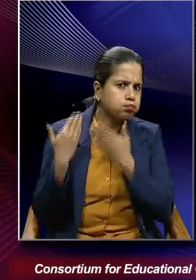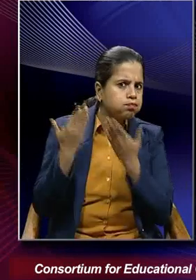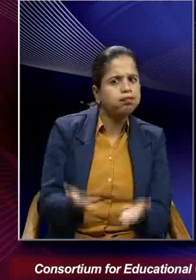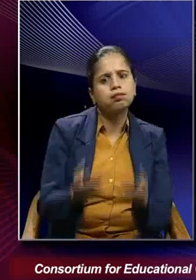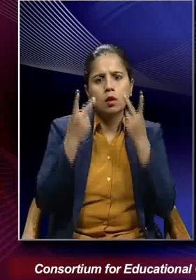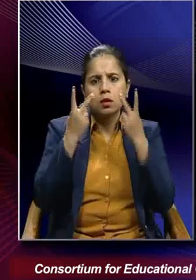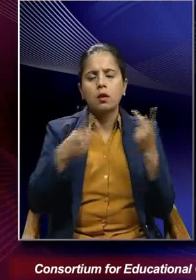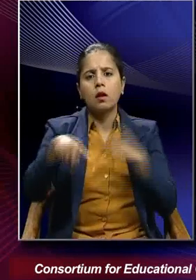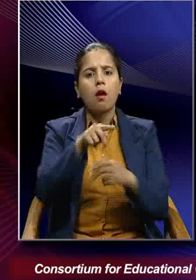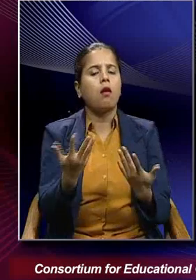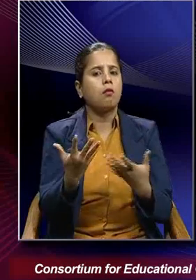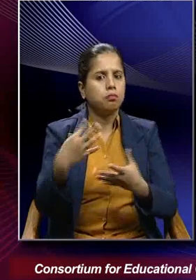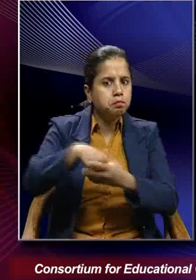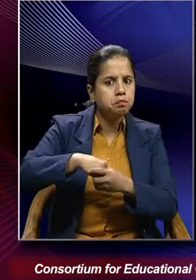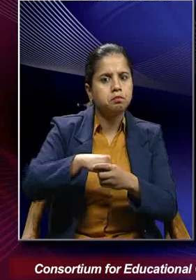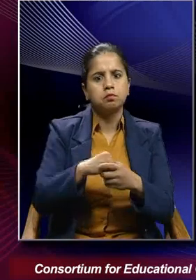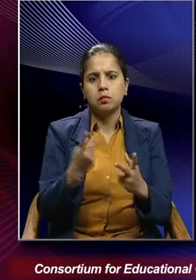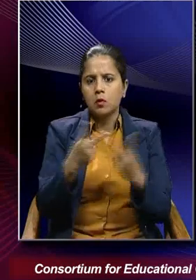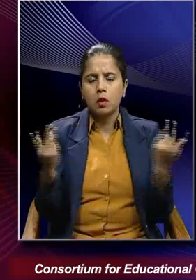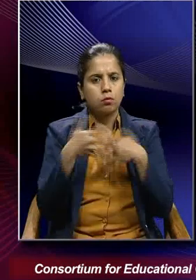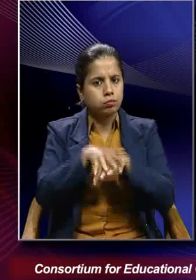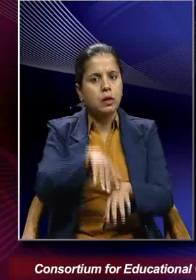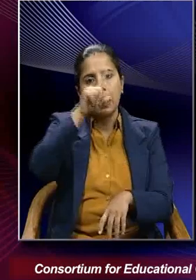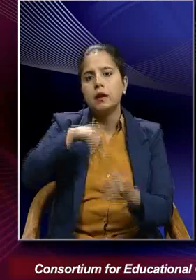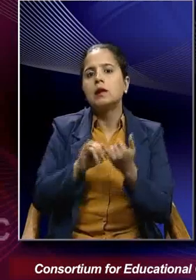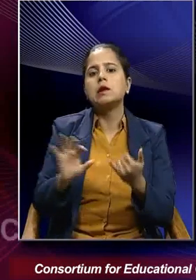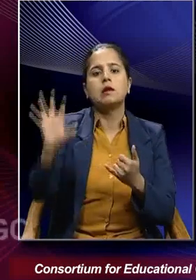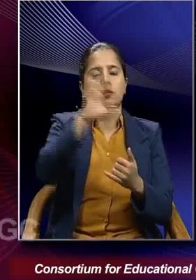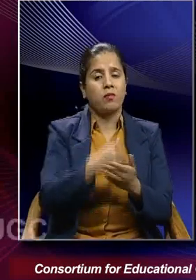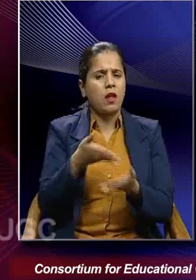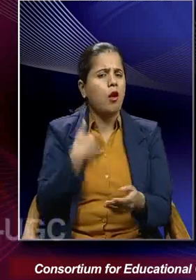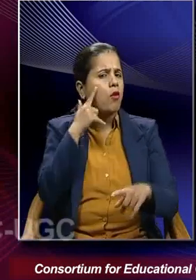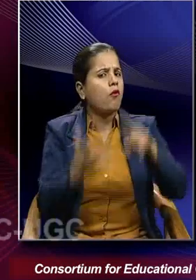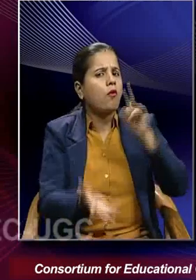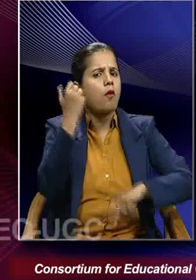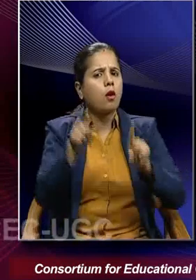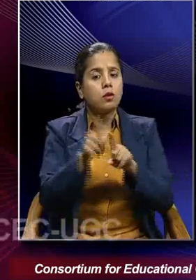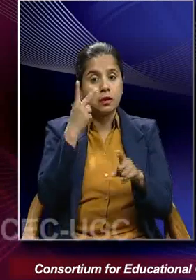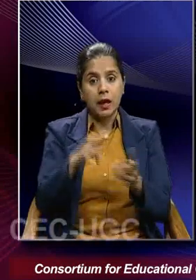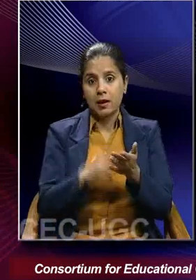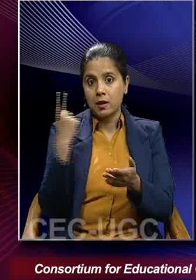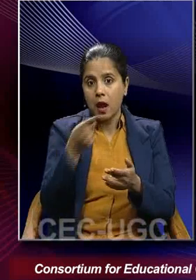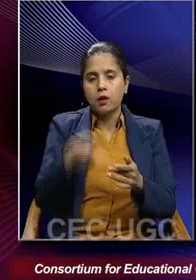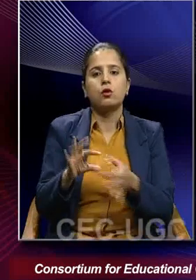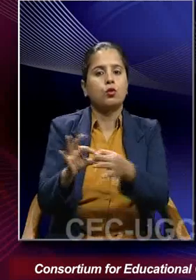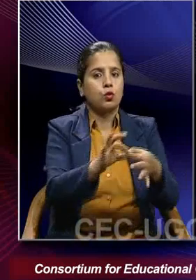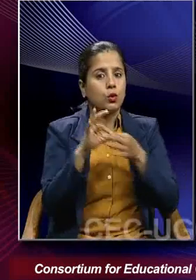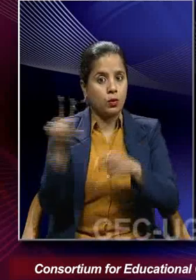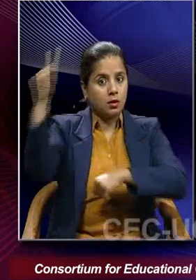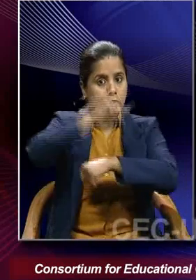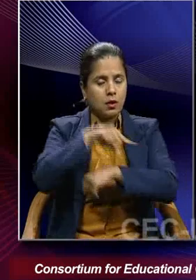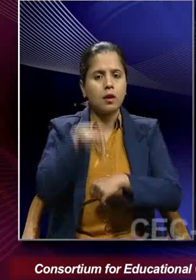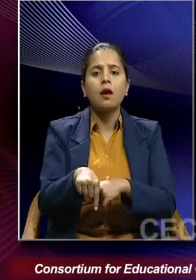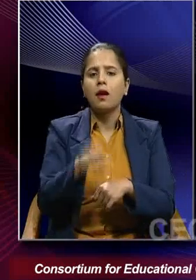of integrating the Indian states. So we find that National Unity Day or the Rashtriya Ekta